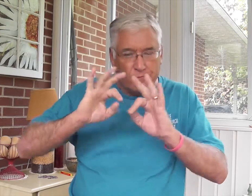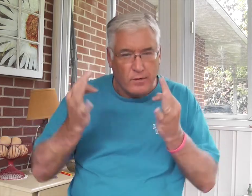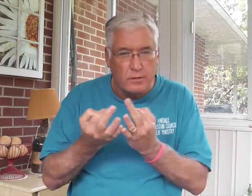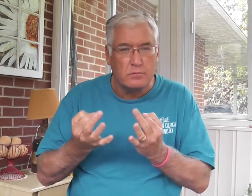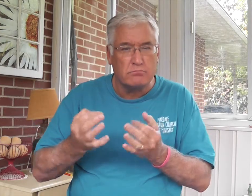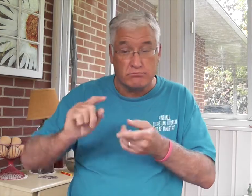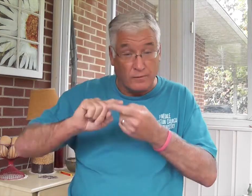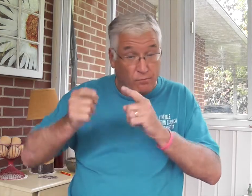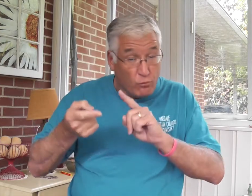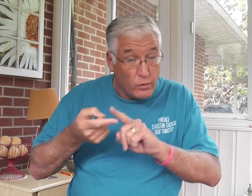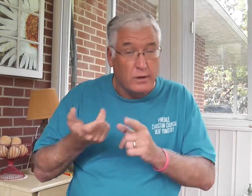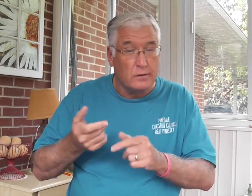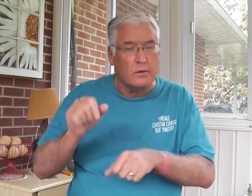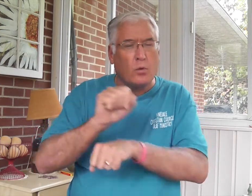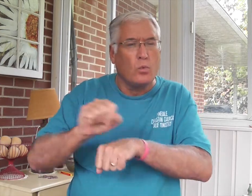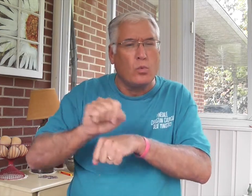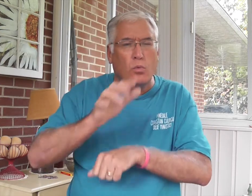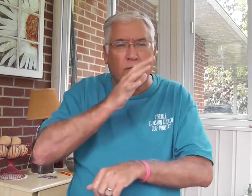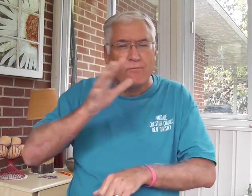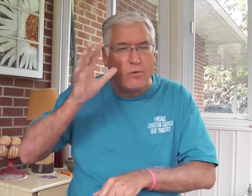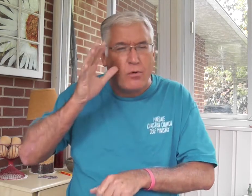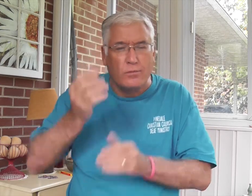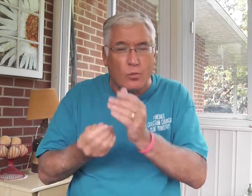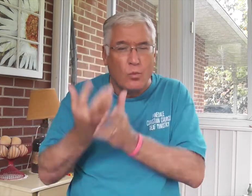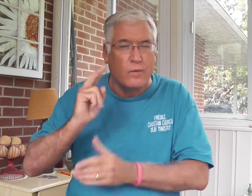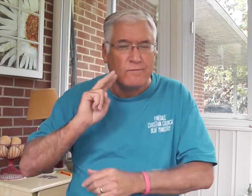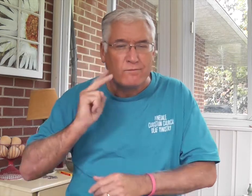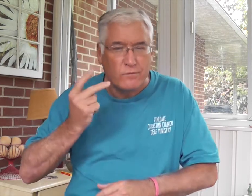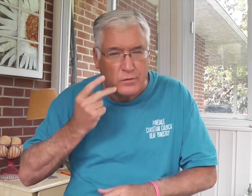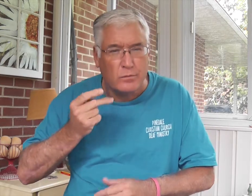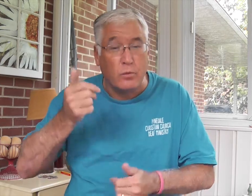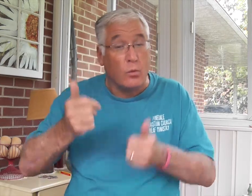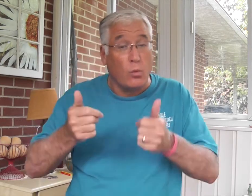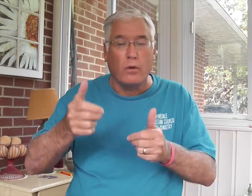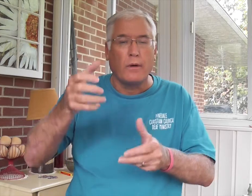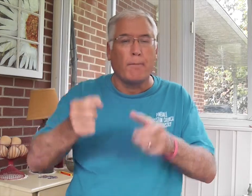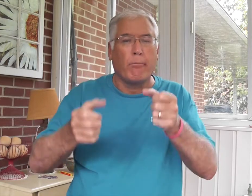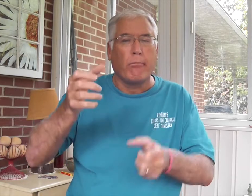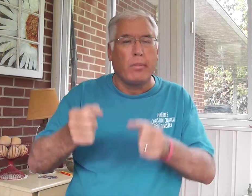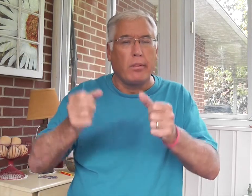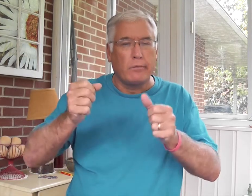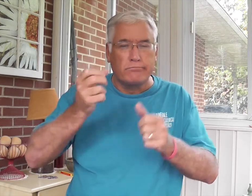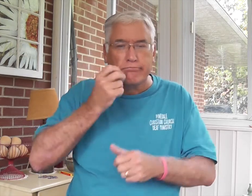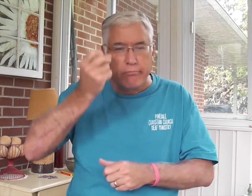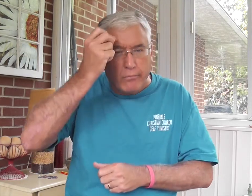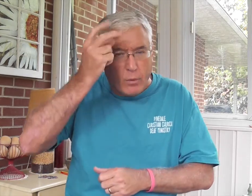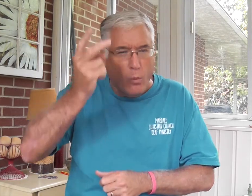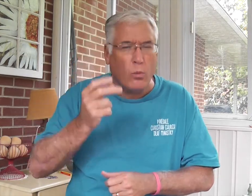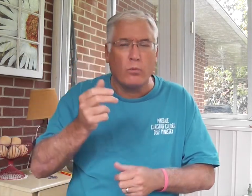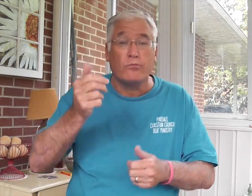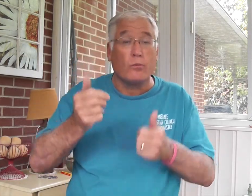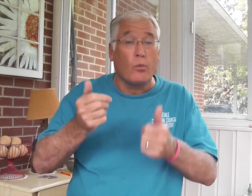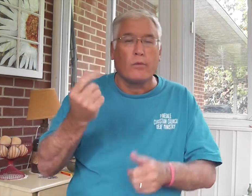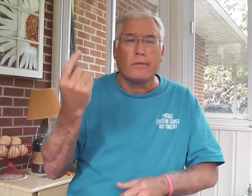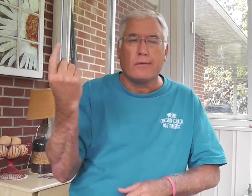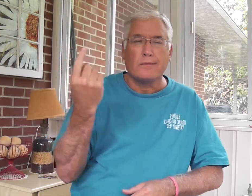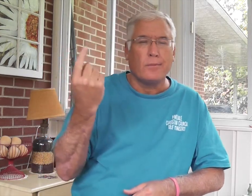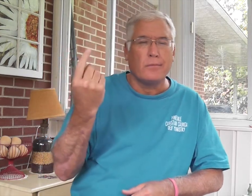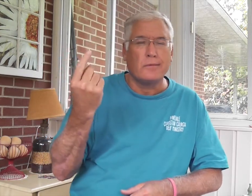help. He needed help from his family and friends and people he worked with to work on a farm, maybe milk the goats